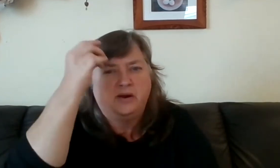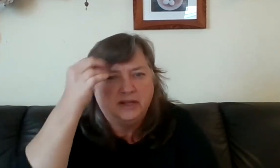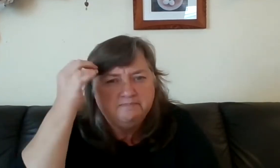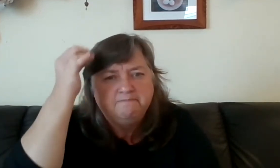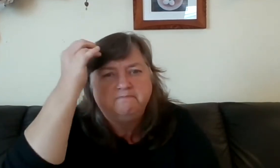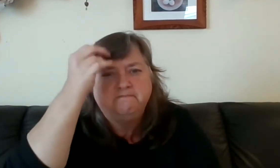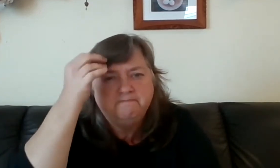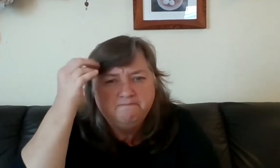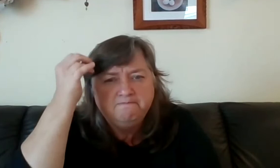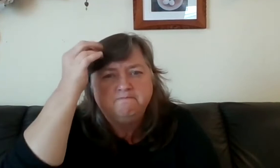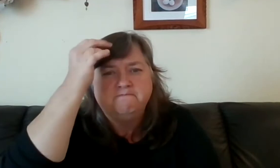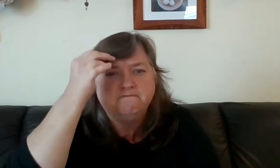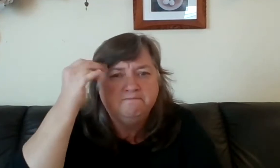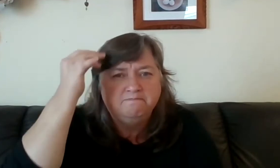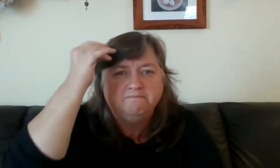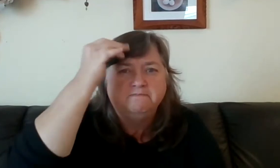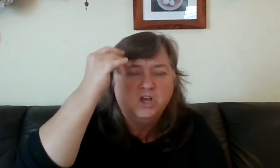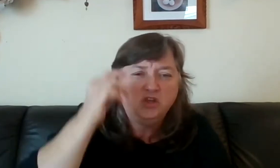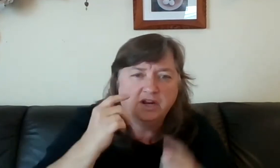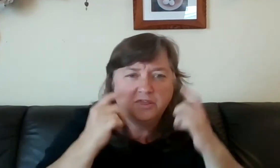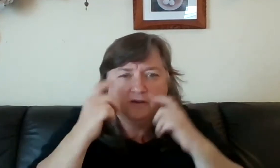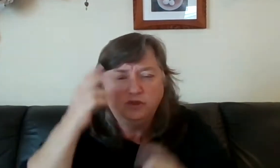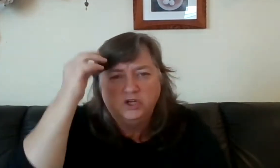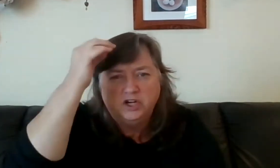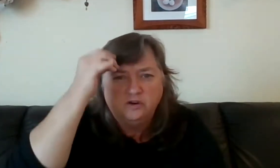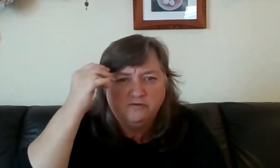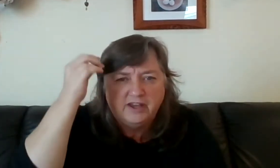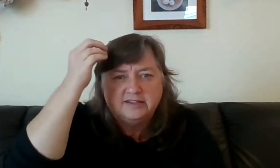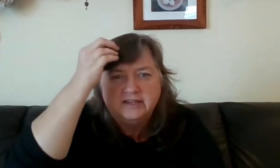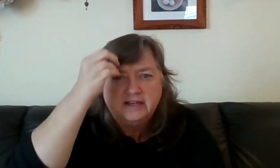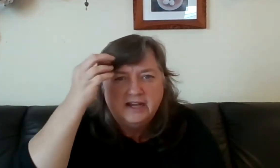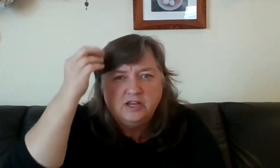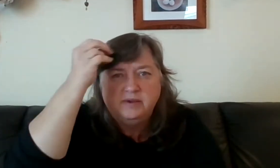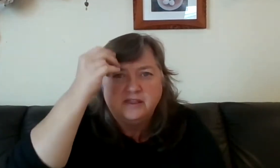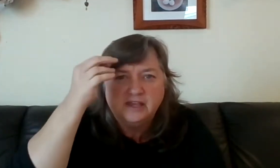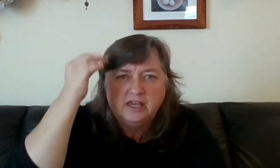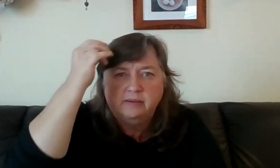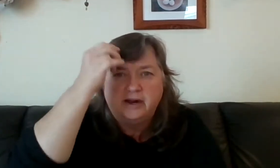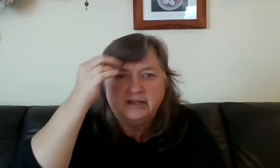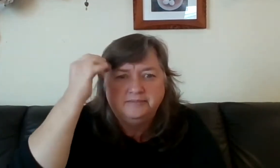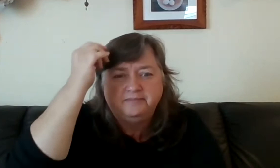it, you get a thoughtful look on your face and you'd be thinking about it.